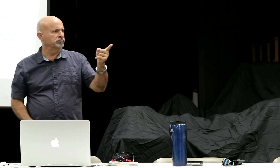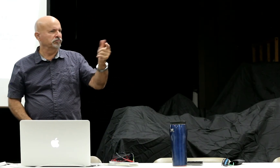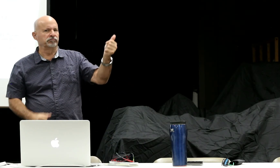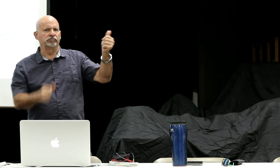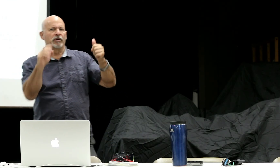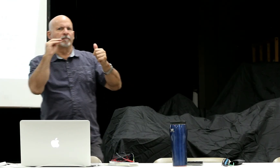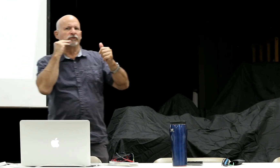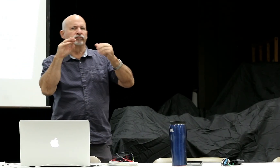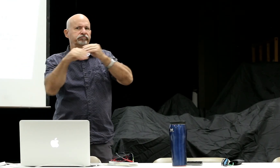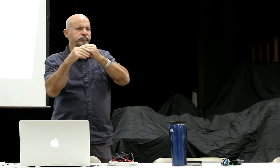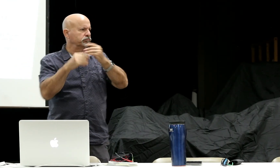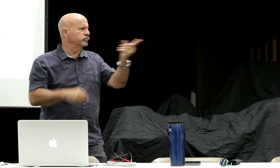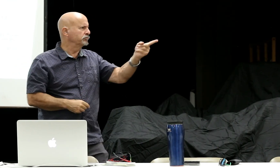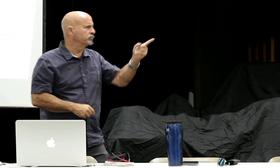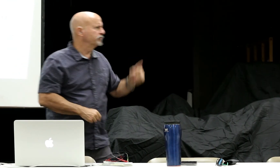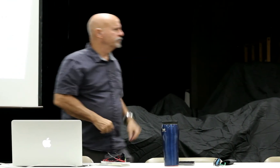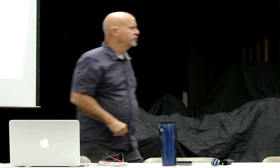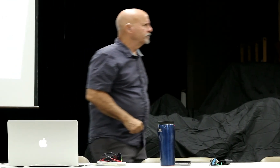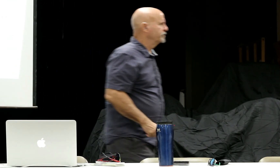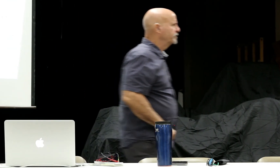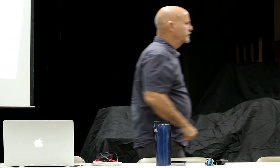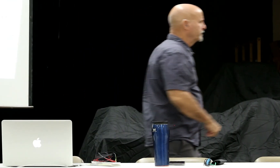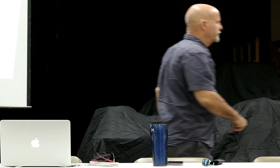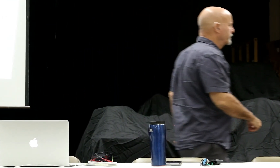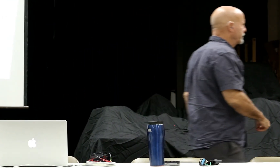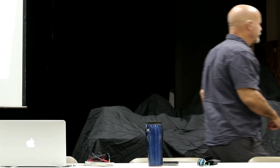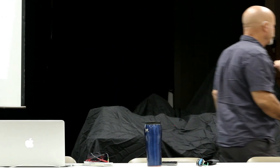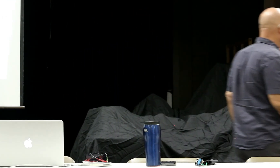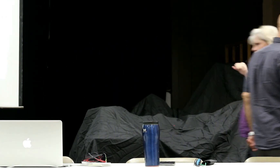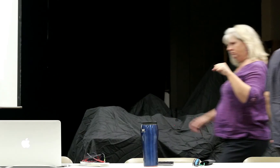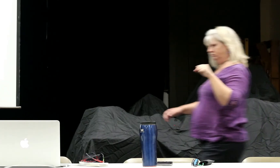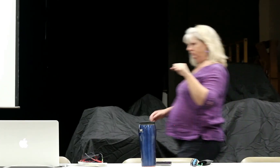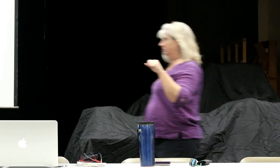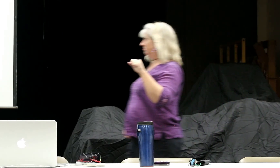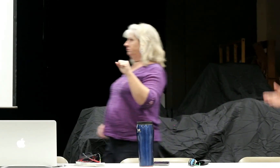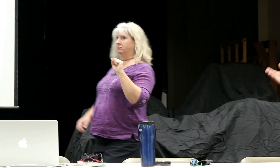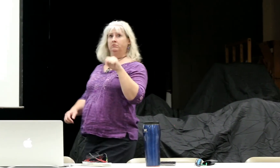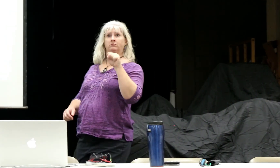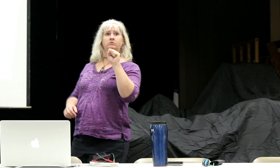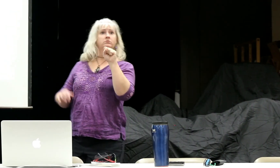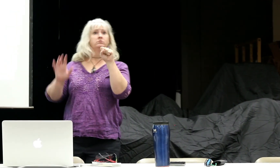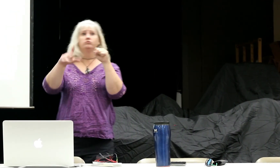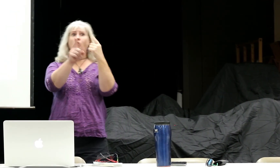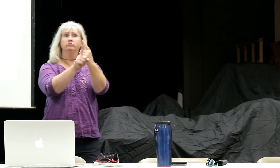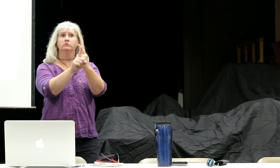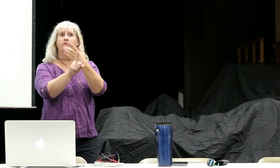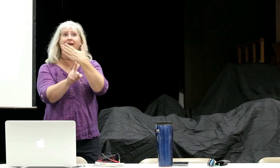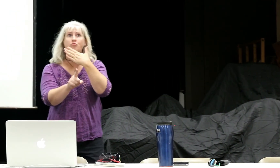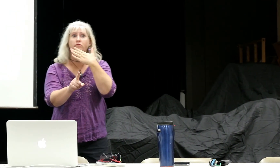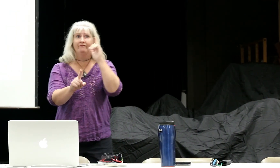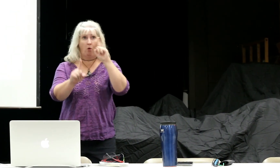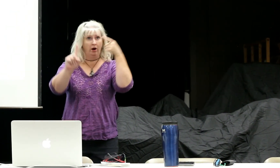of words, just FYI. So if we could, I think it's how we are promoting and